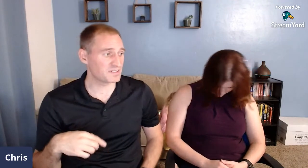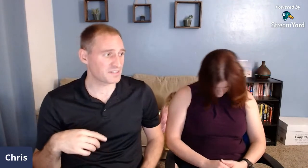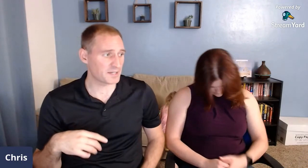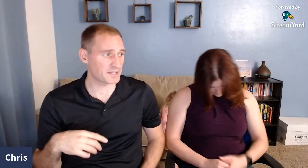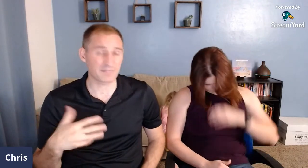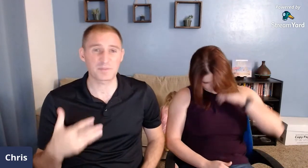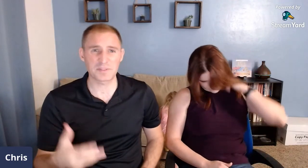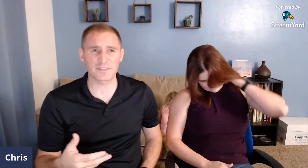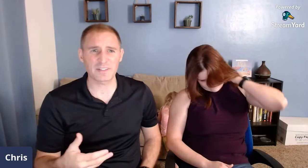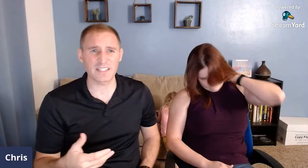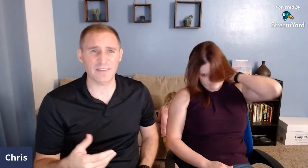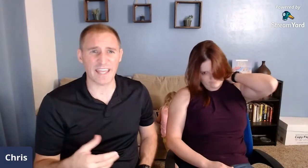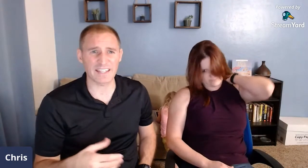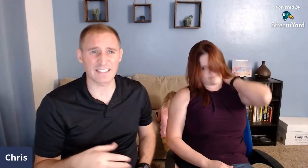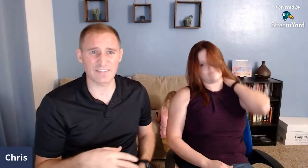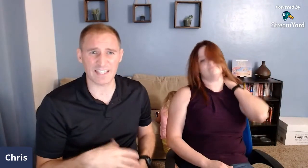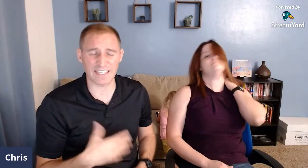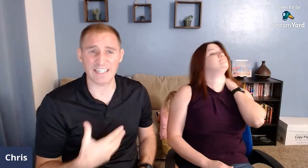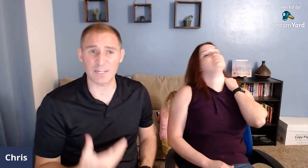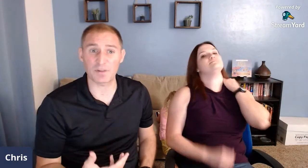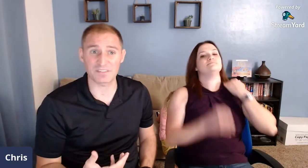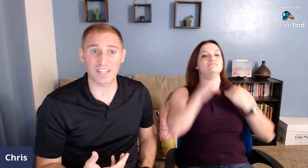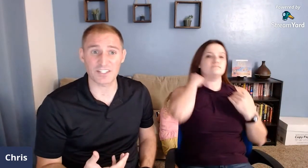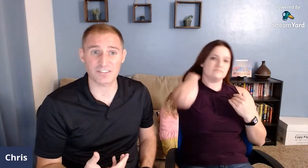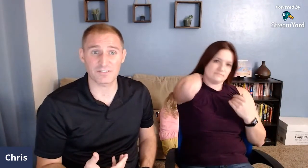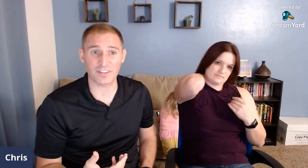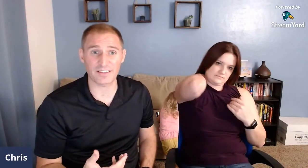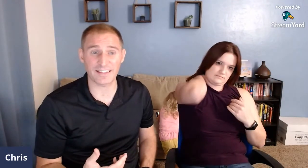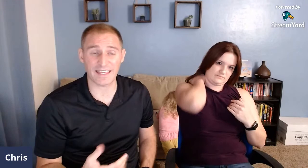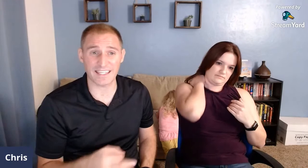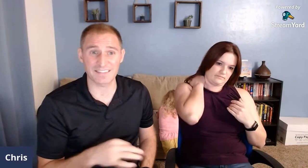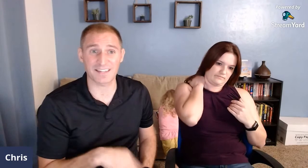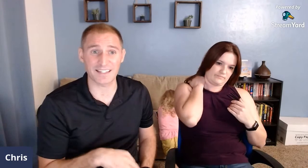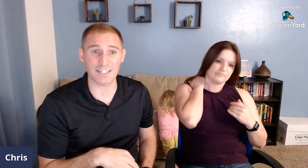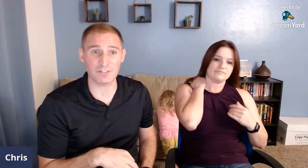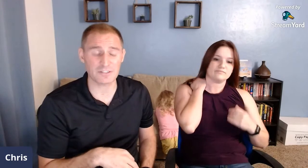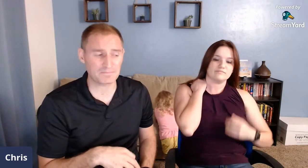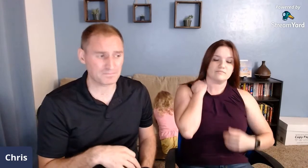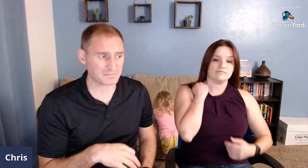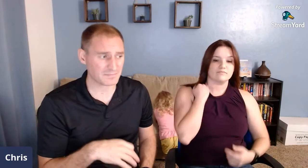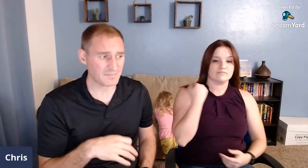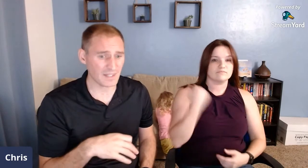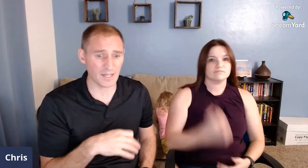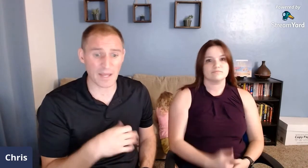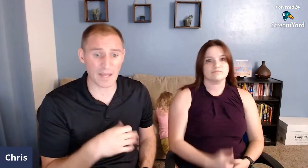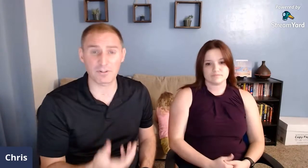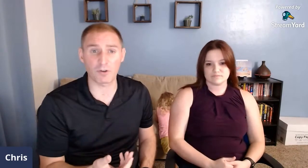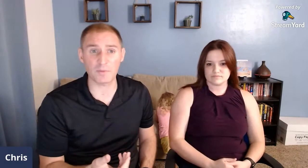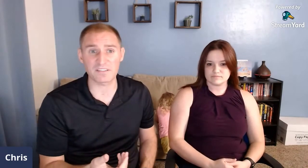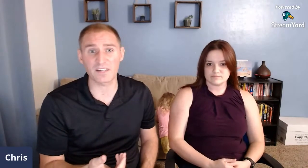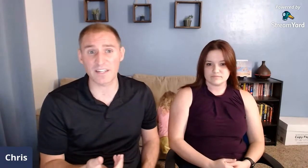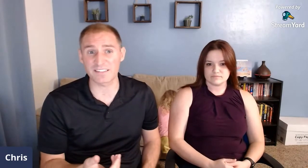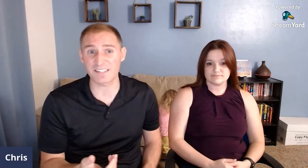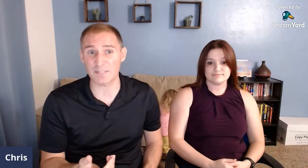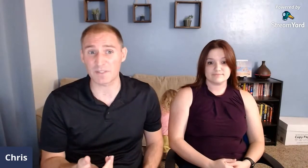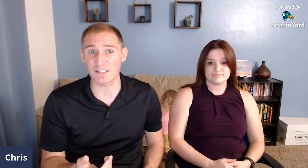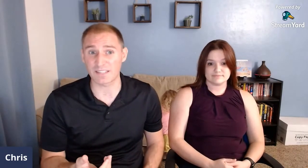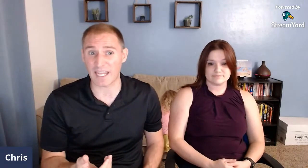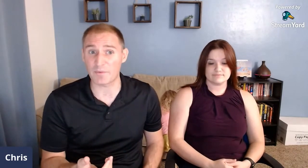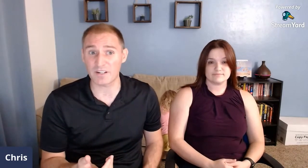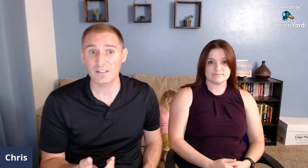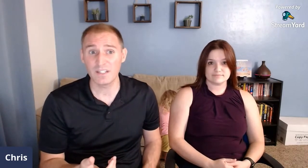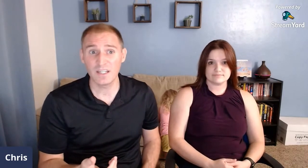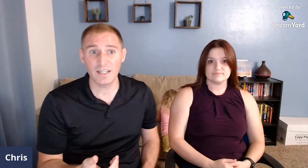do is like specifically if I had to give like any kind of presentations or anything like that in sign language, I would record myself. I'd set up